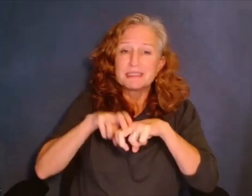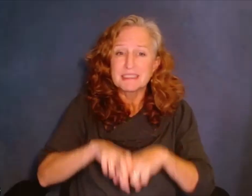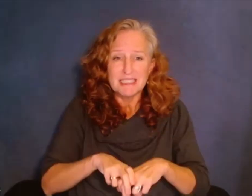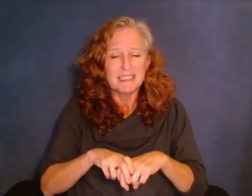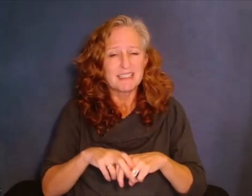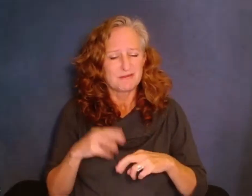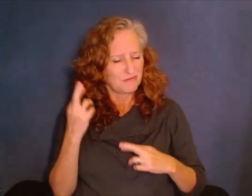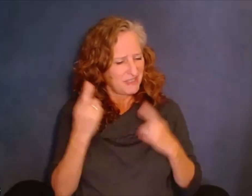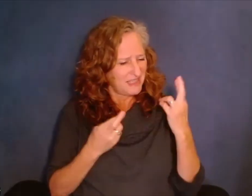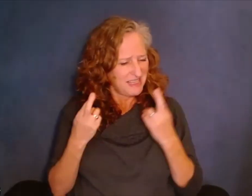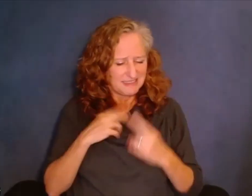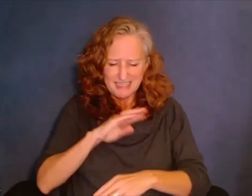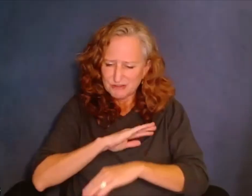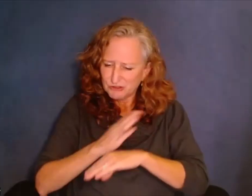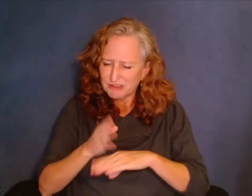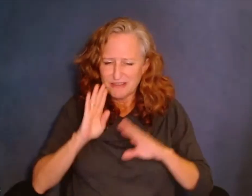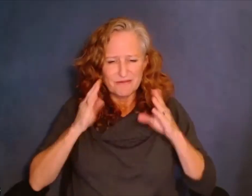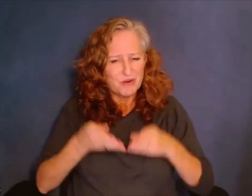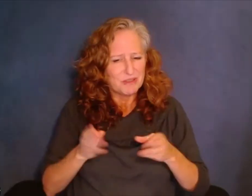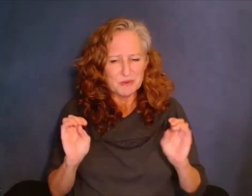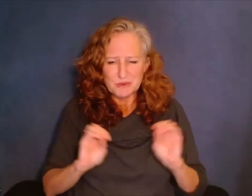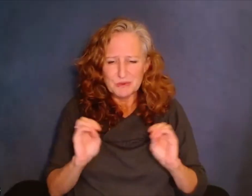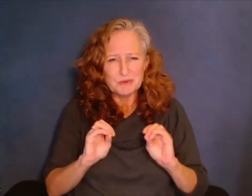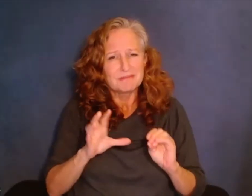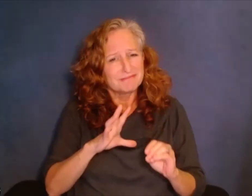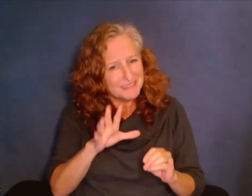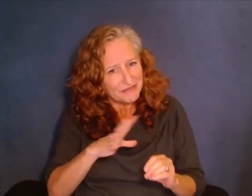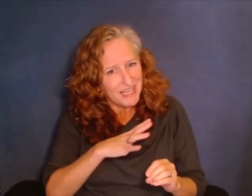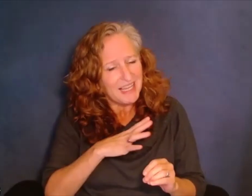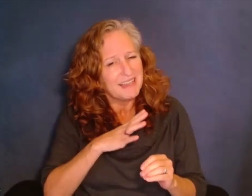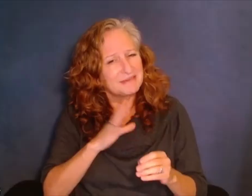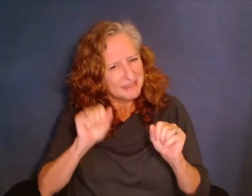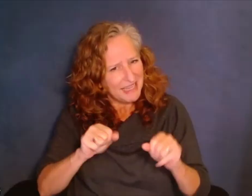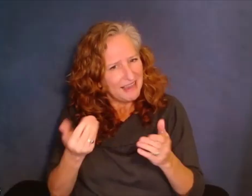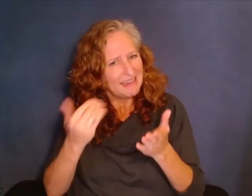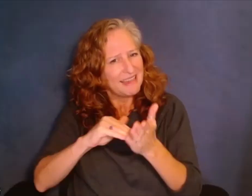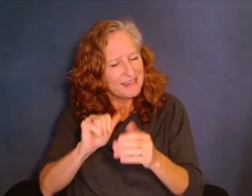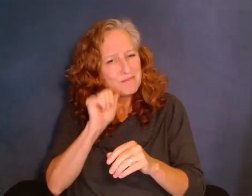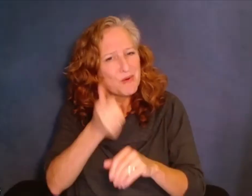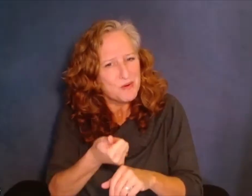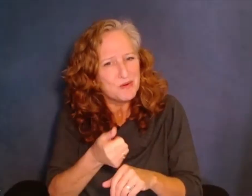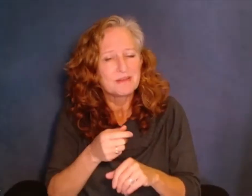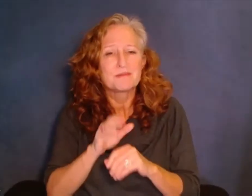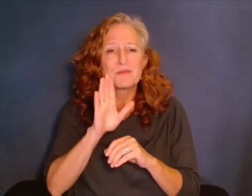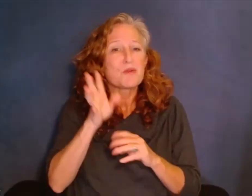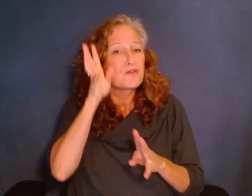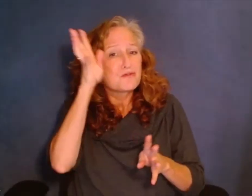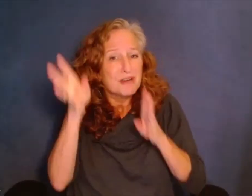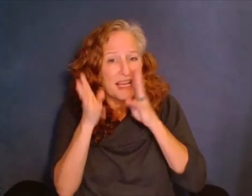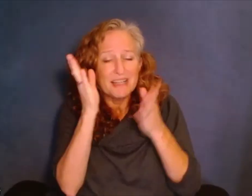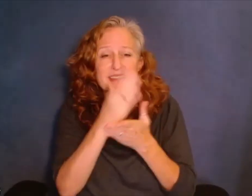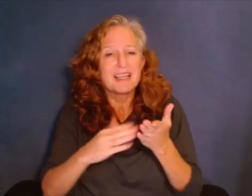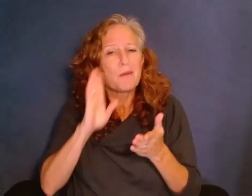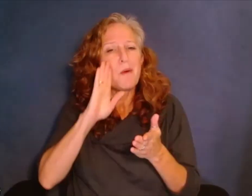wheel. Measure engagement, not perfection, not viral posts or thousands